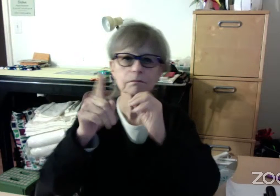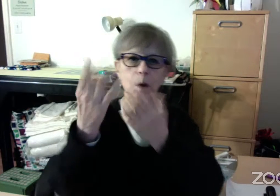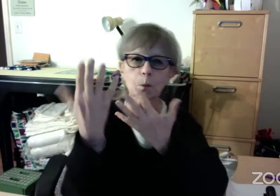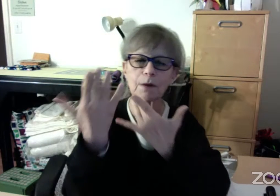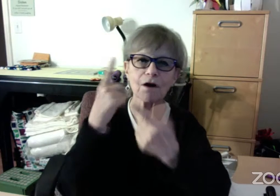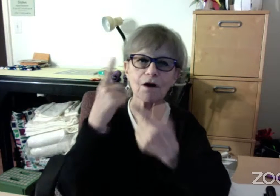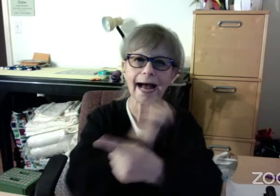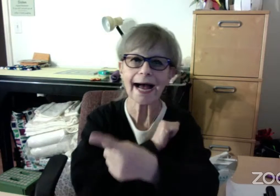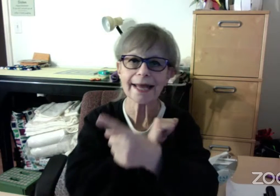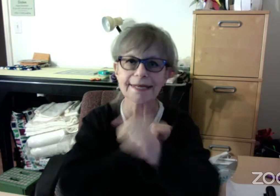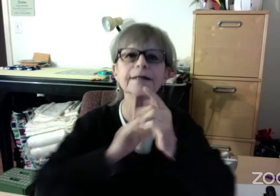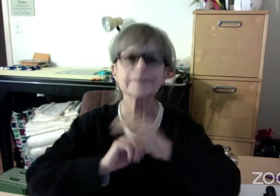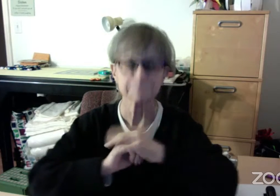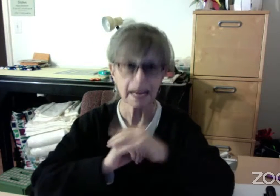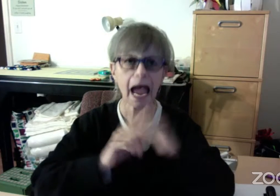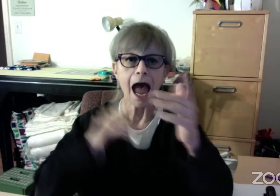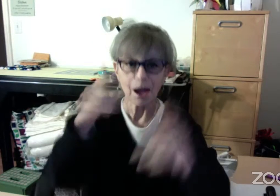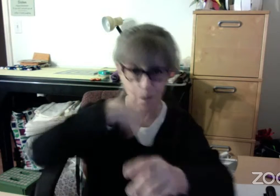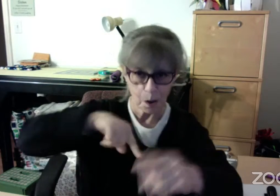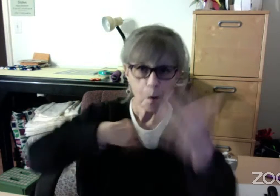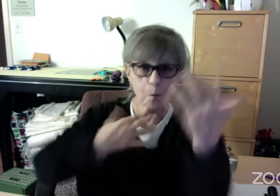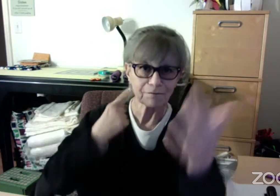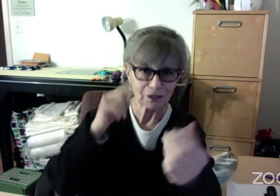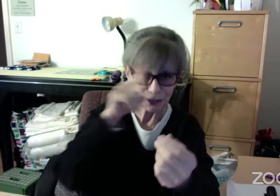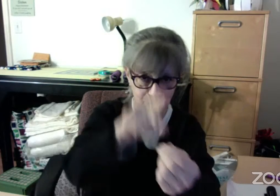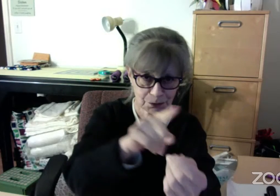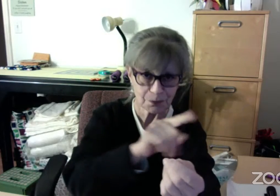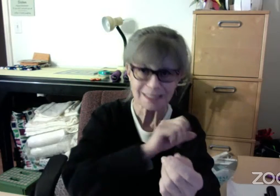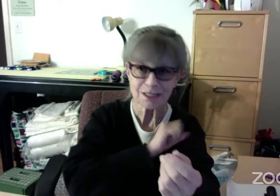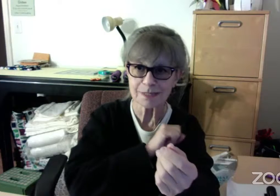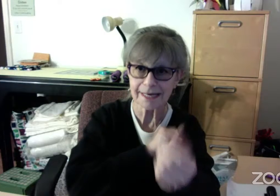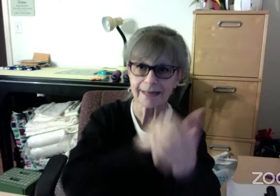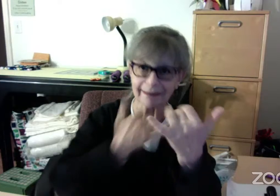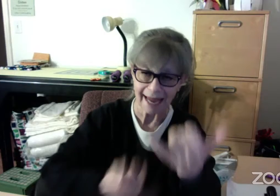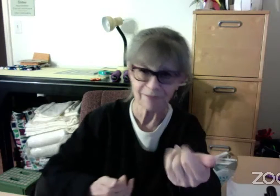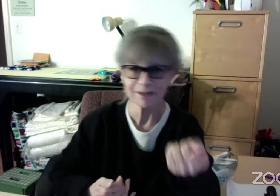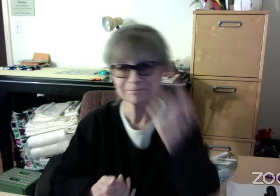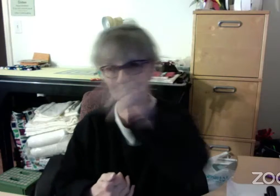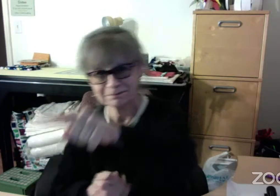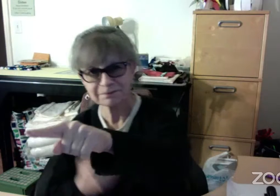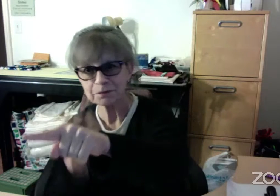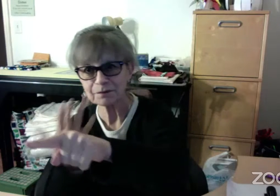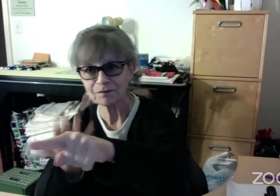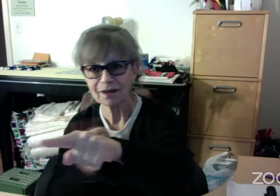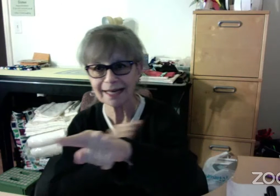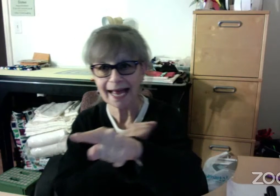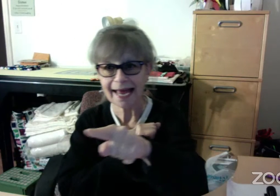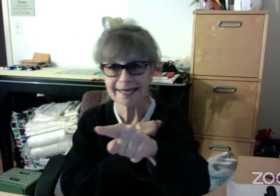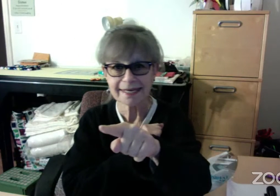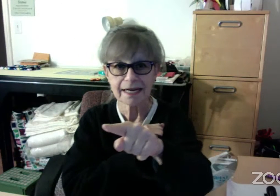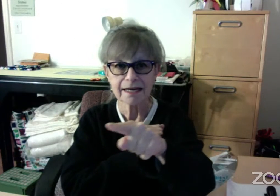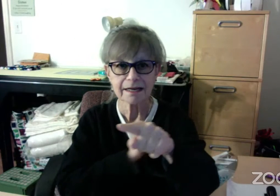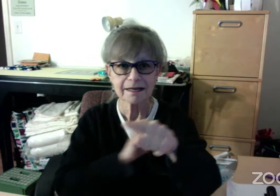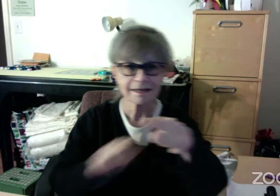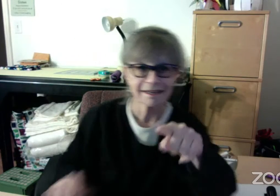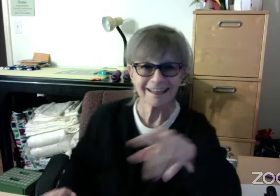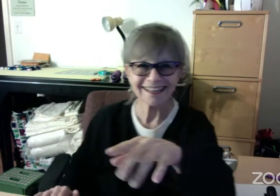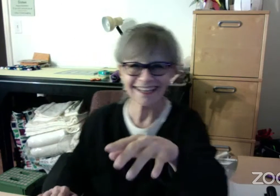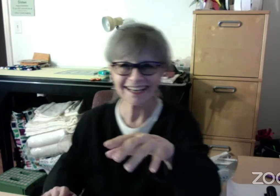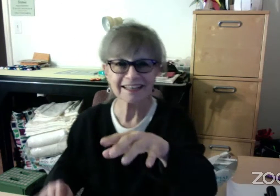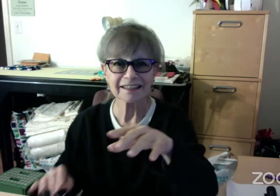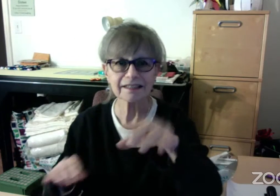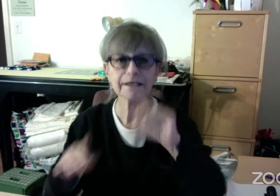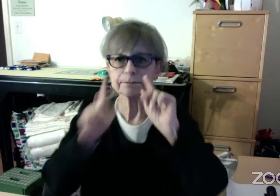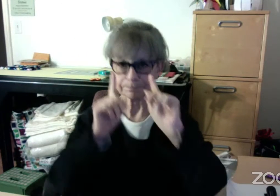sorry, and thank you. Okay, okay, perfect. Little break,